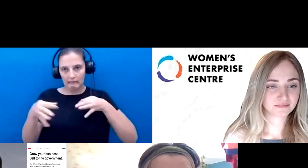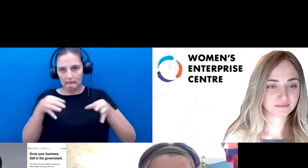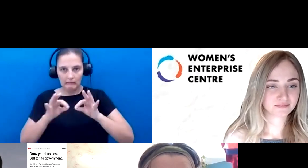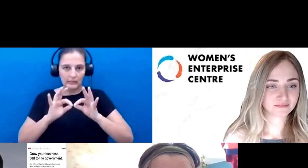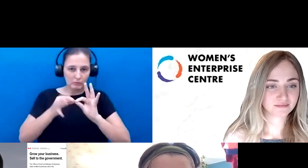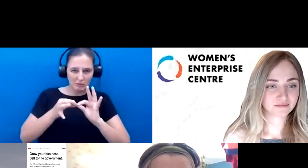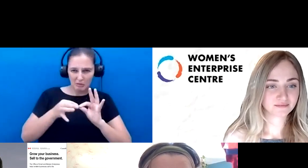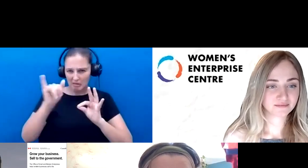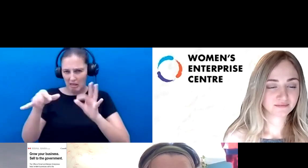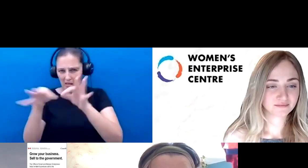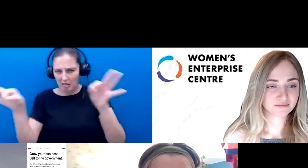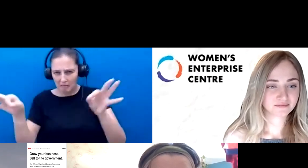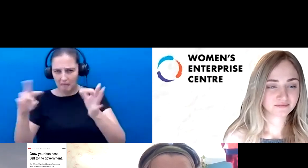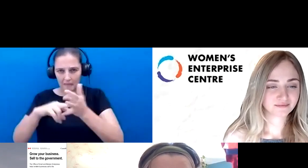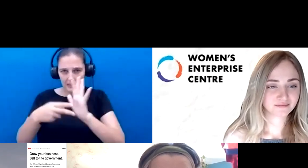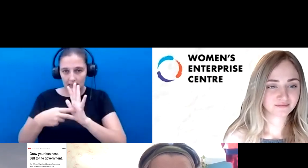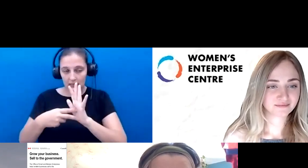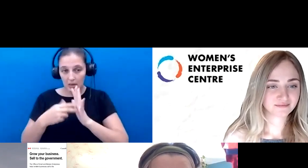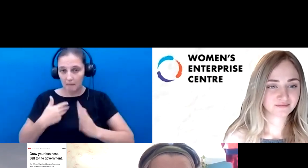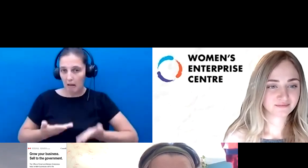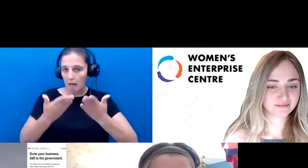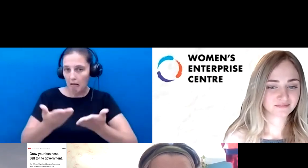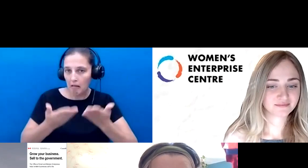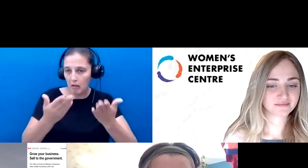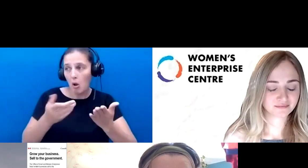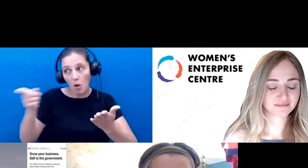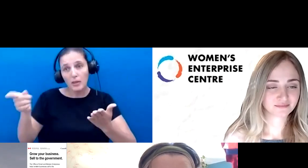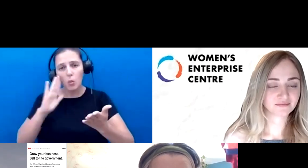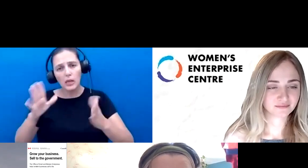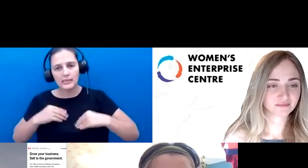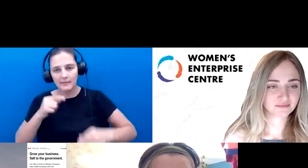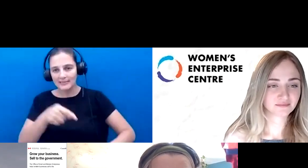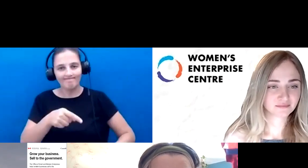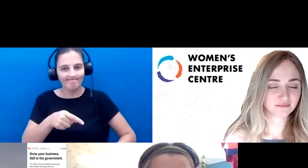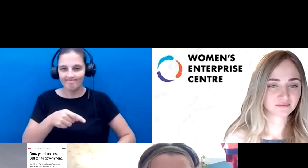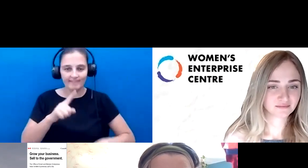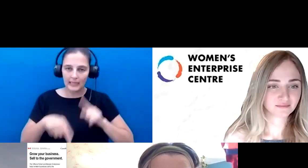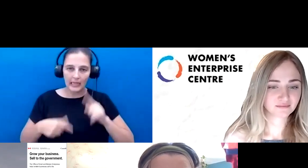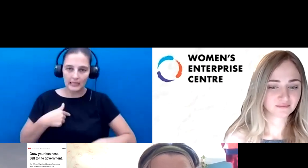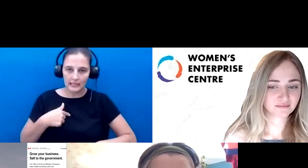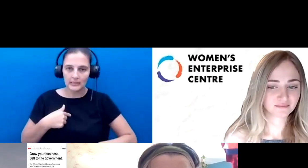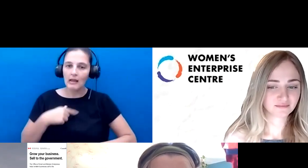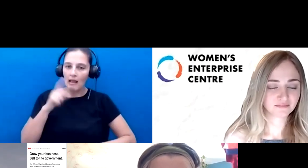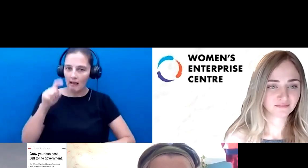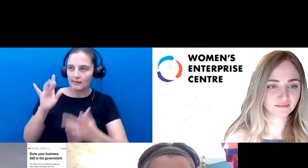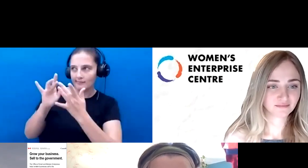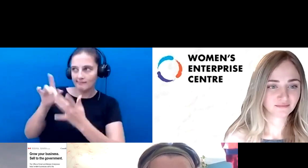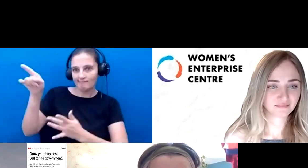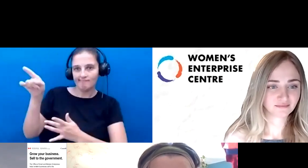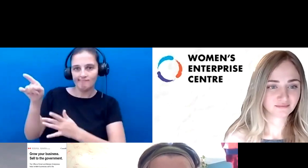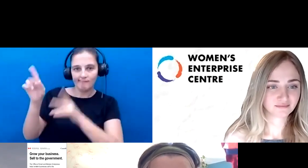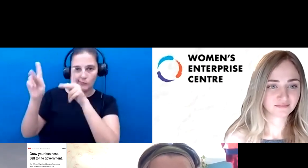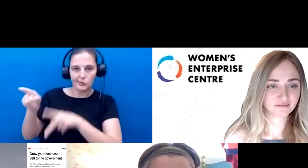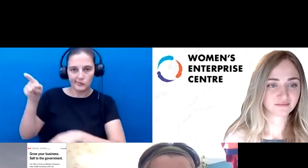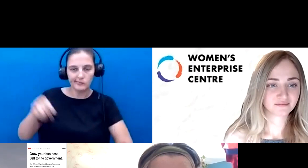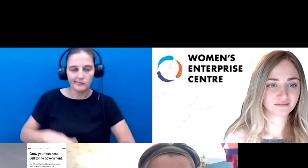or yeah, they would accept that. You know, we can't do any of those checks. That all those things must be verified with the contracting